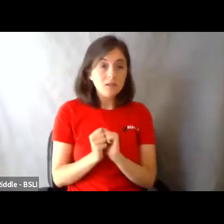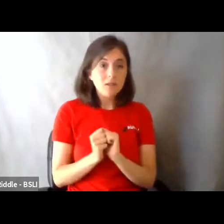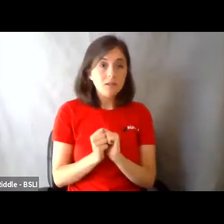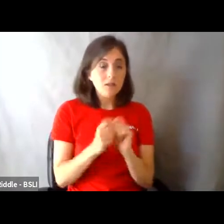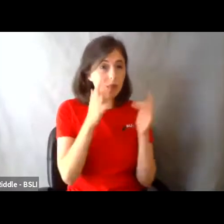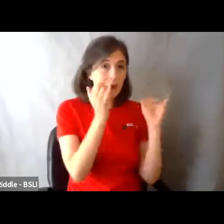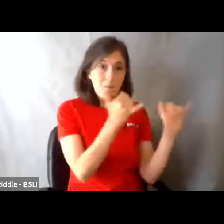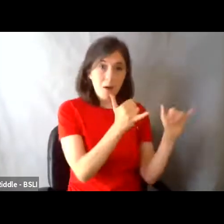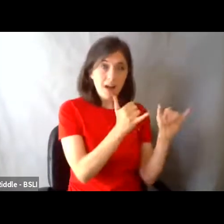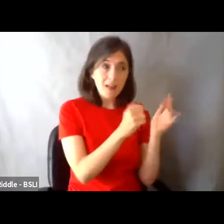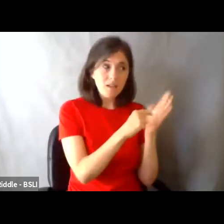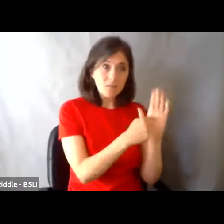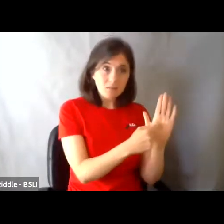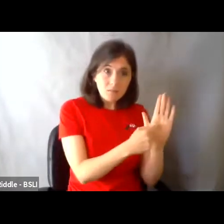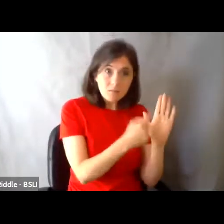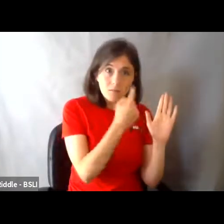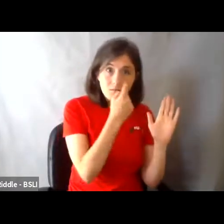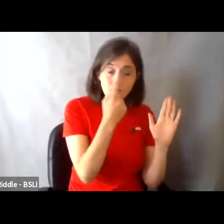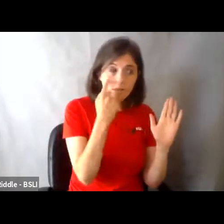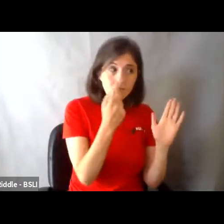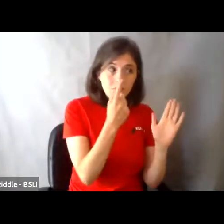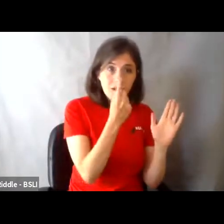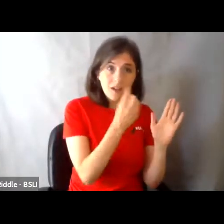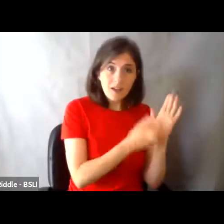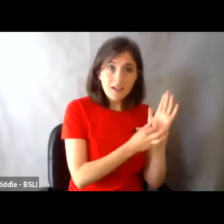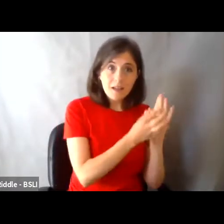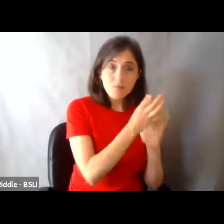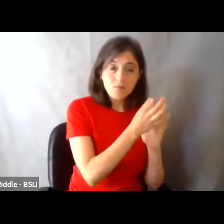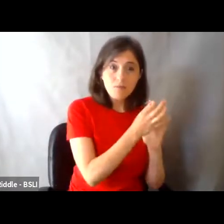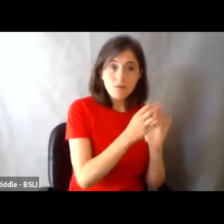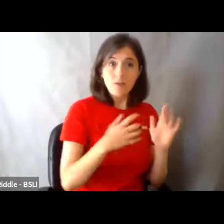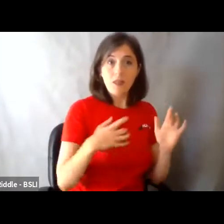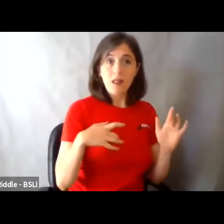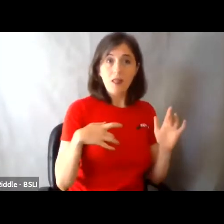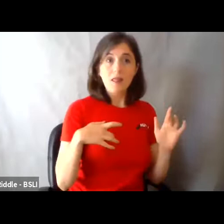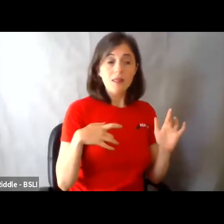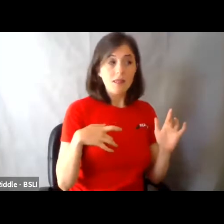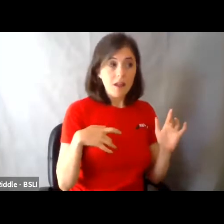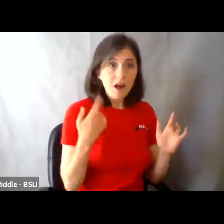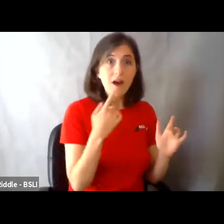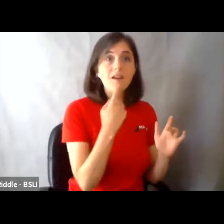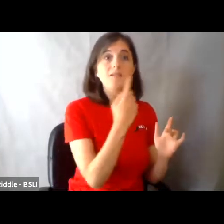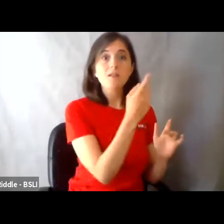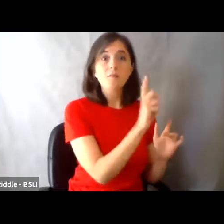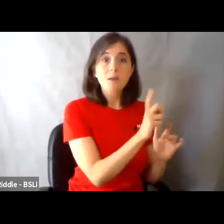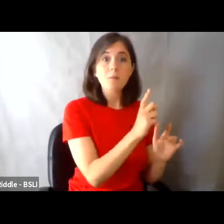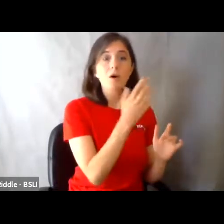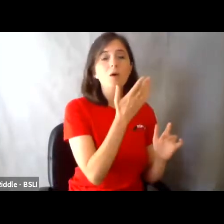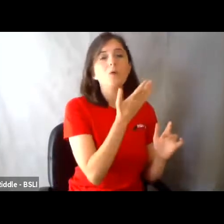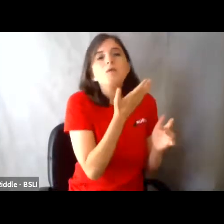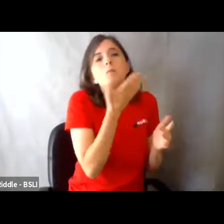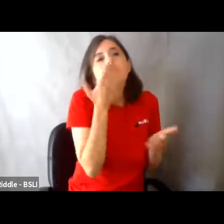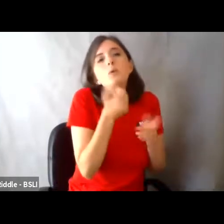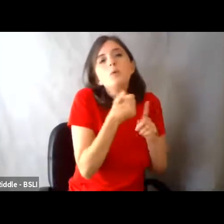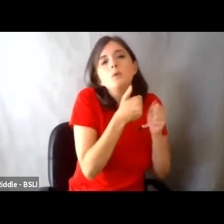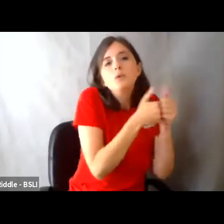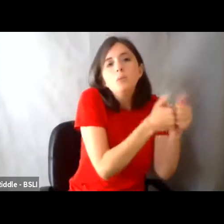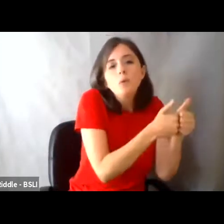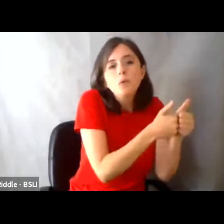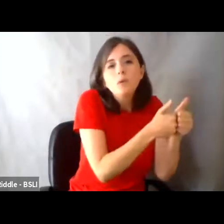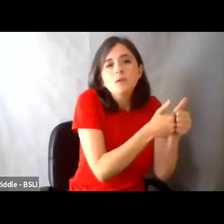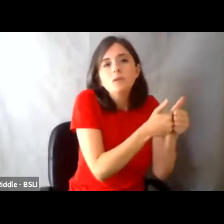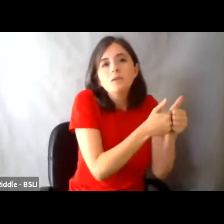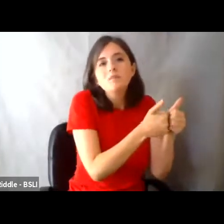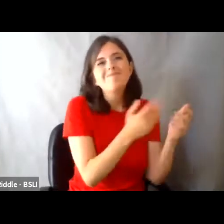pilot did prove that it can improve the lives of those who have nothing. Now, I know we can't necessarily compare